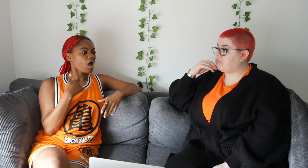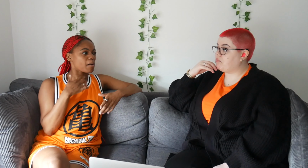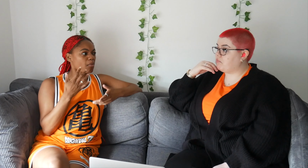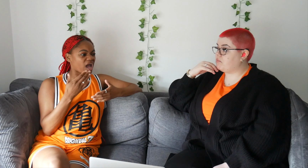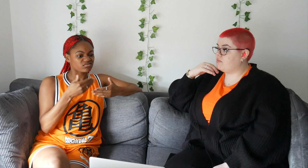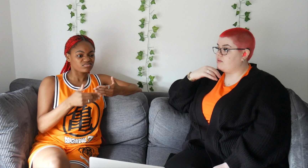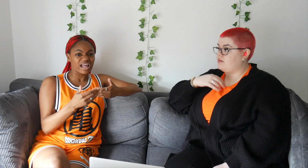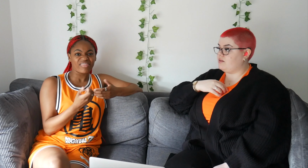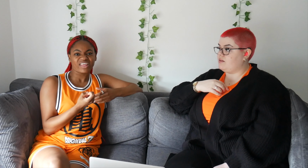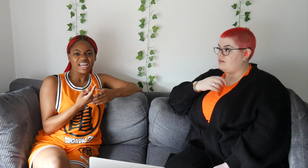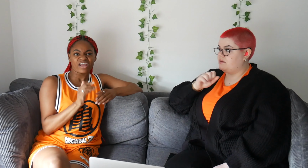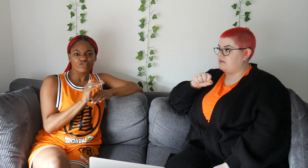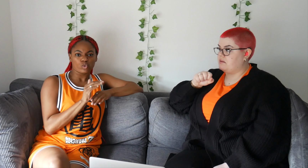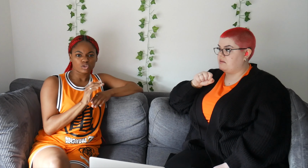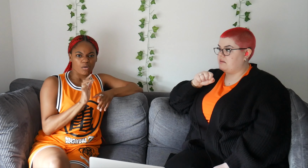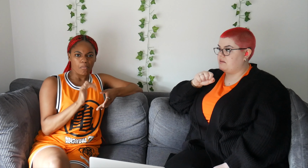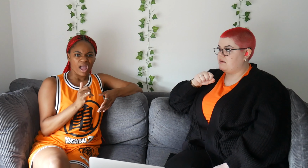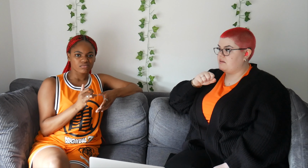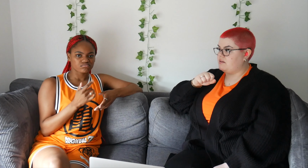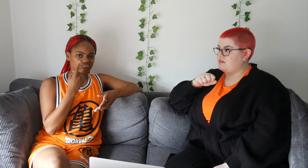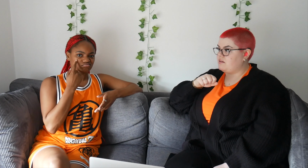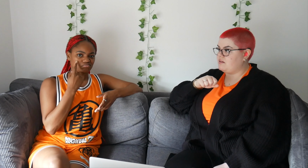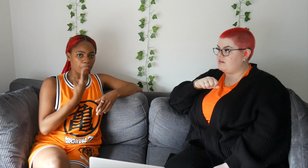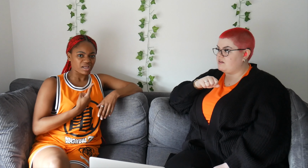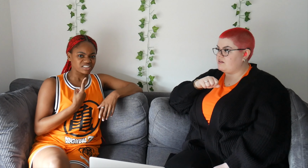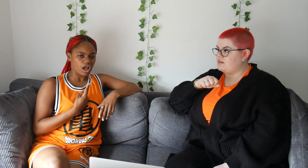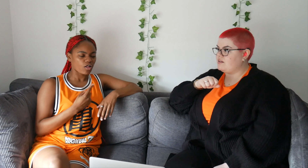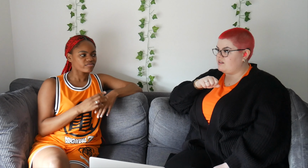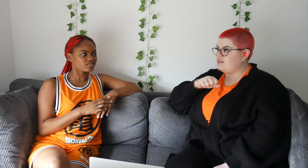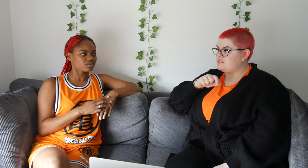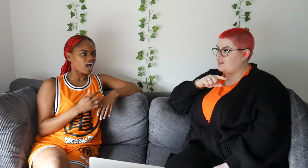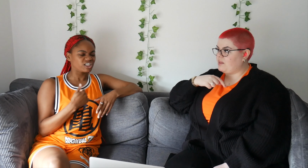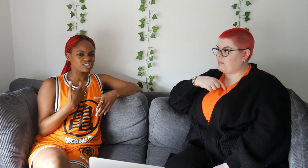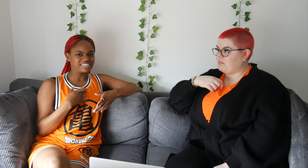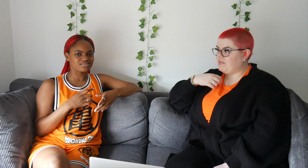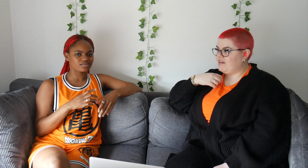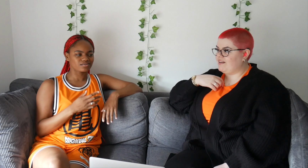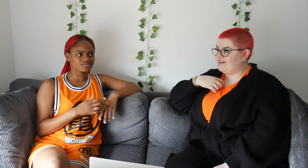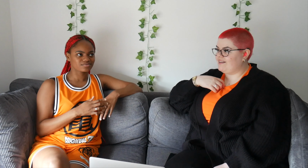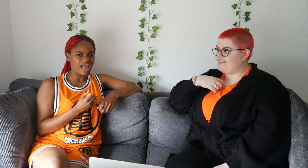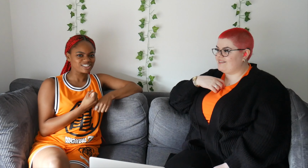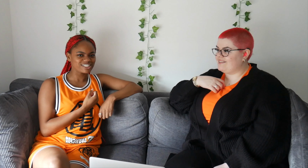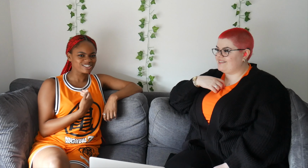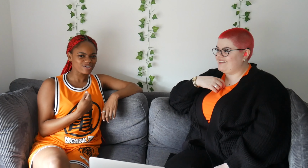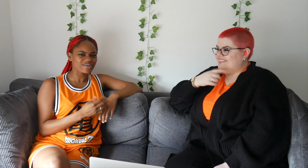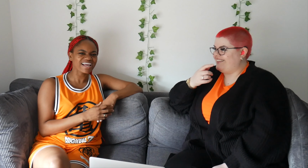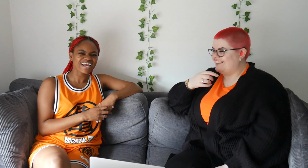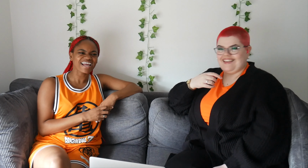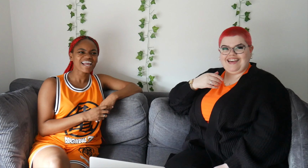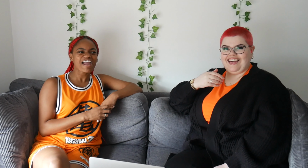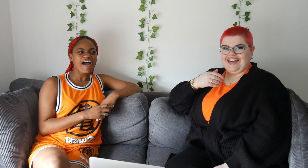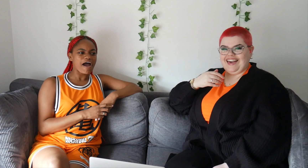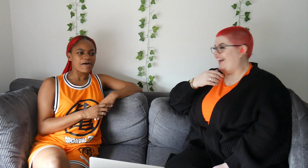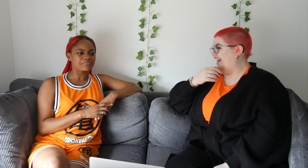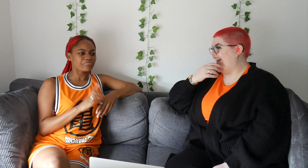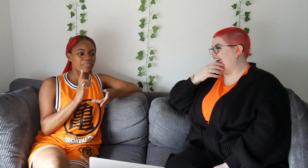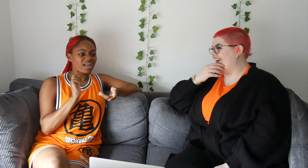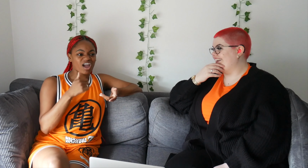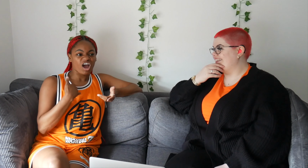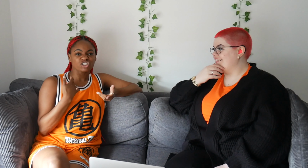So hopefully in the near future I might try that out myself. Same. I really should do that. But I